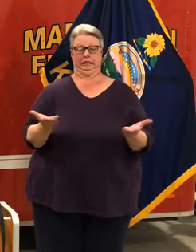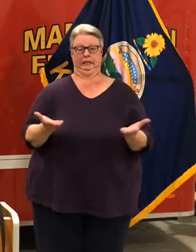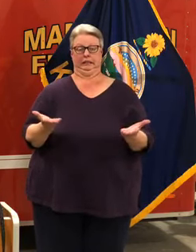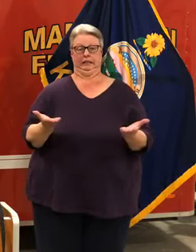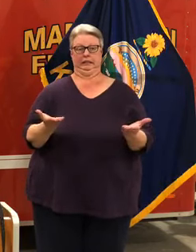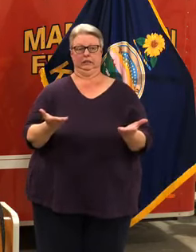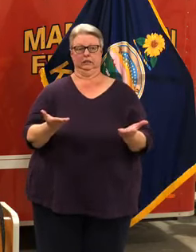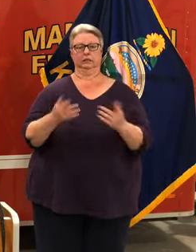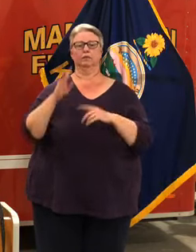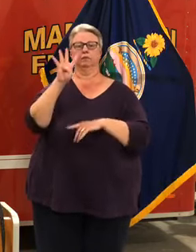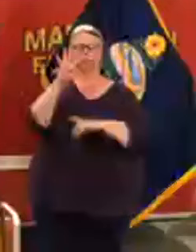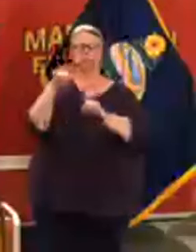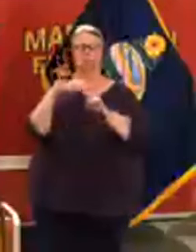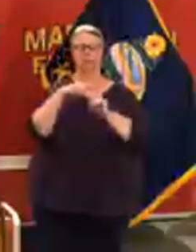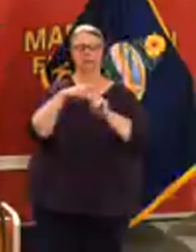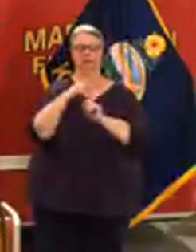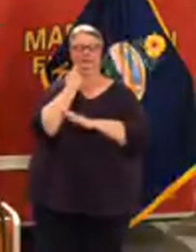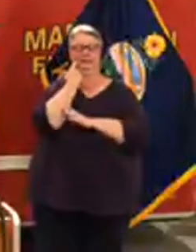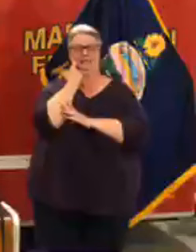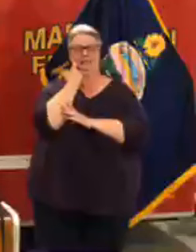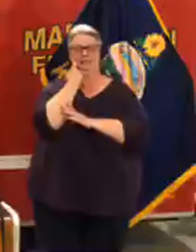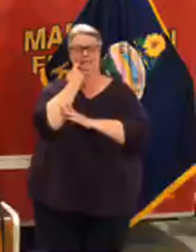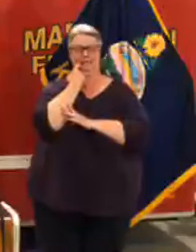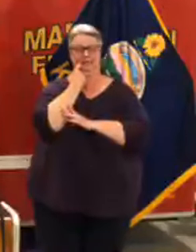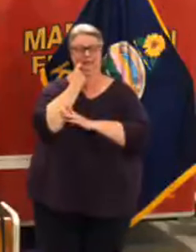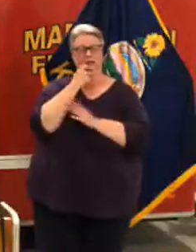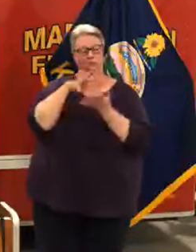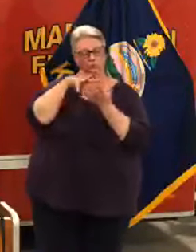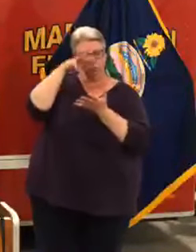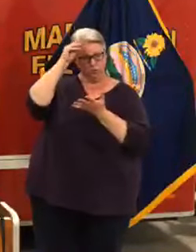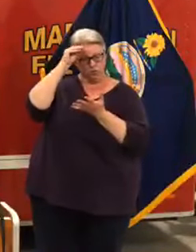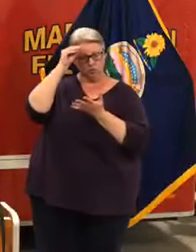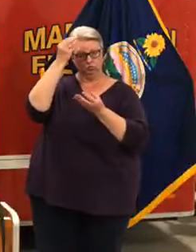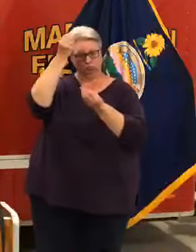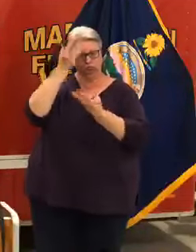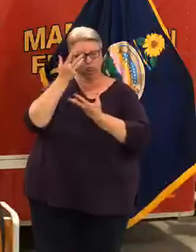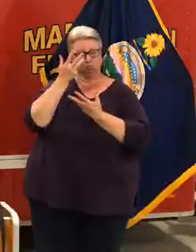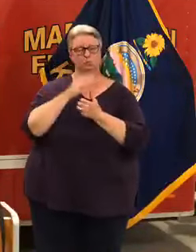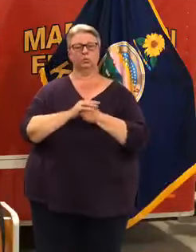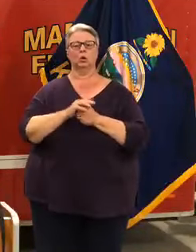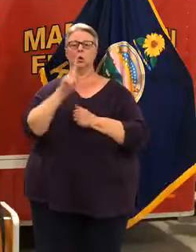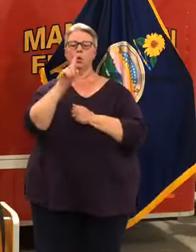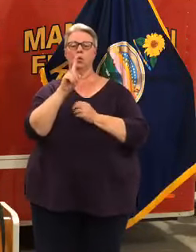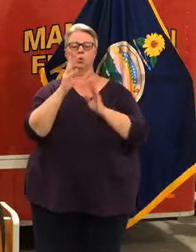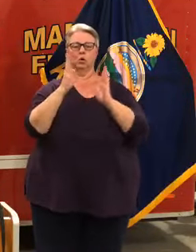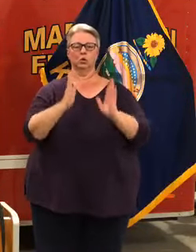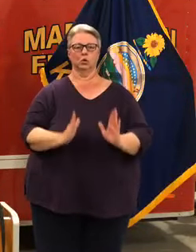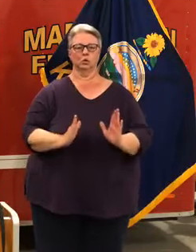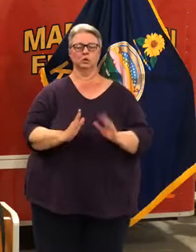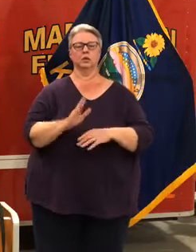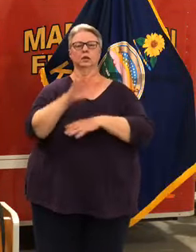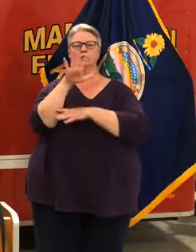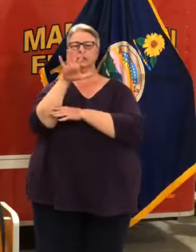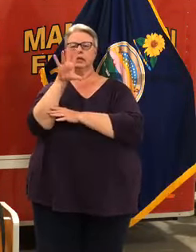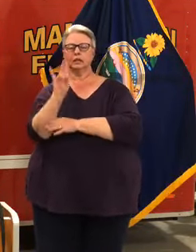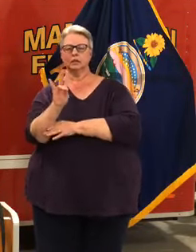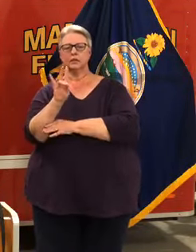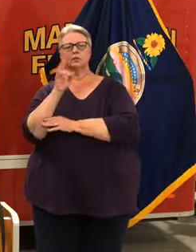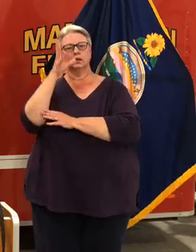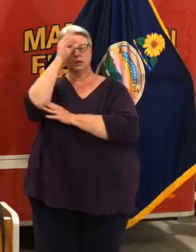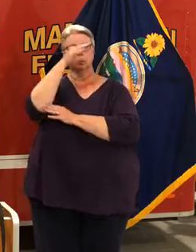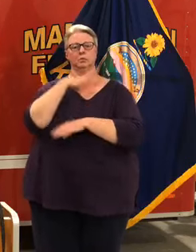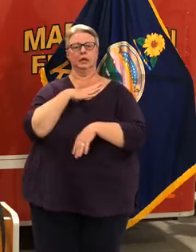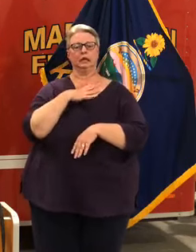positives. The most recent we learned about just a few hours ago. One individual is a 57-year-old male who had